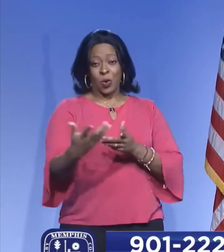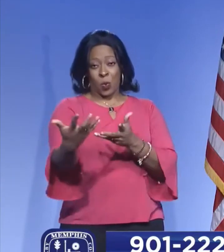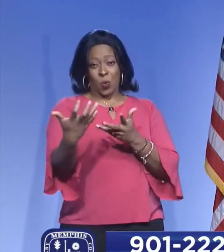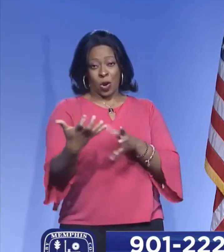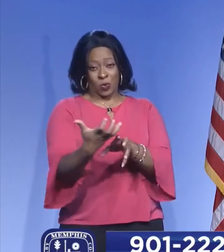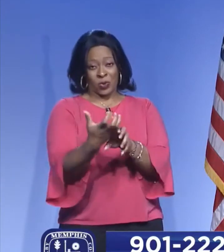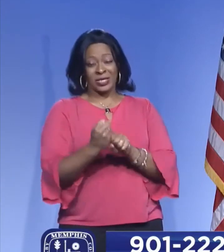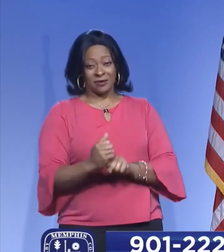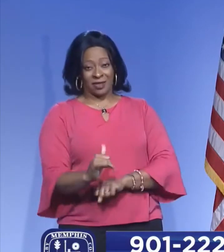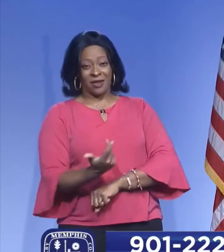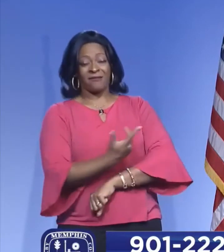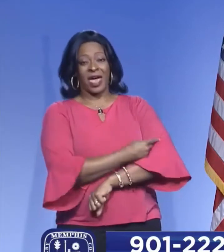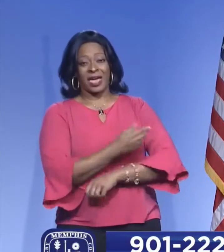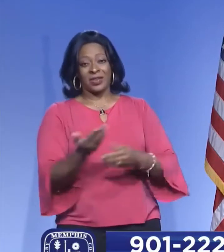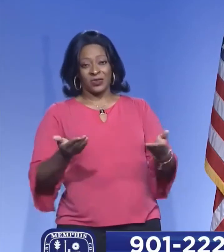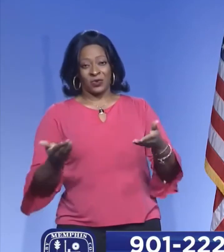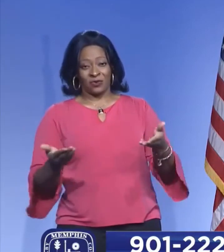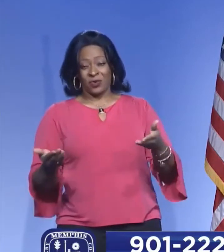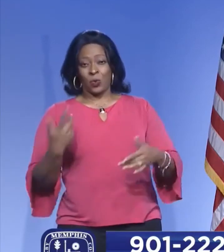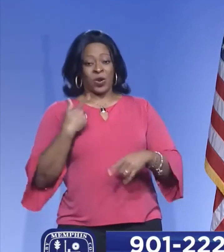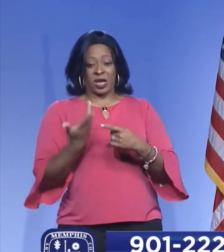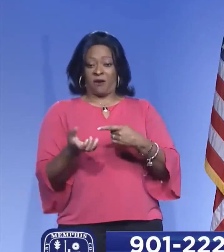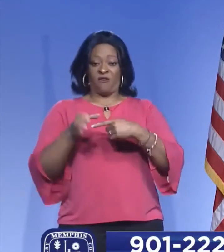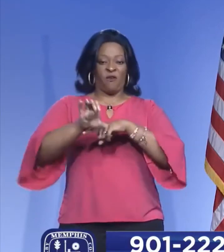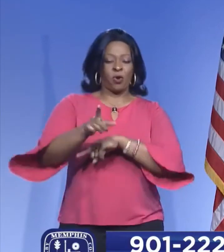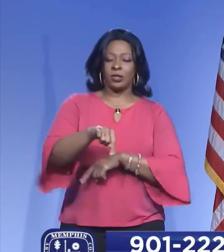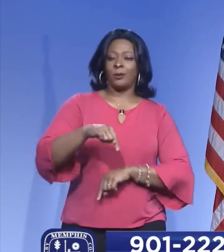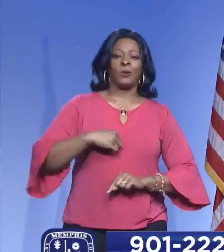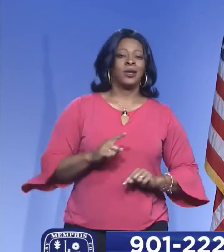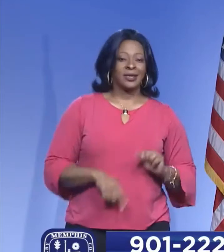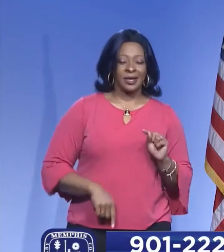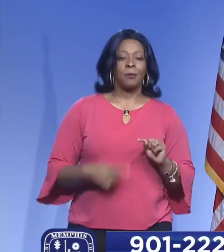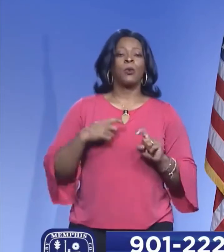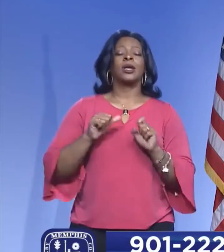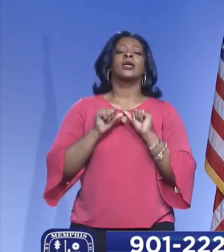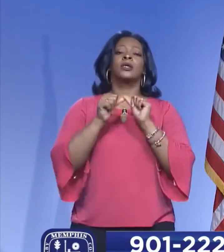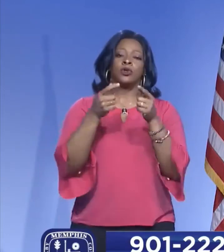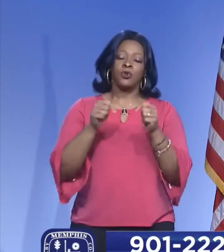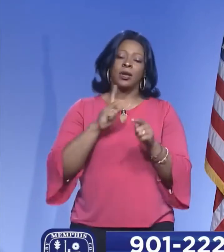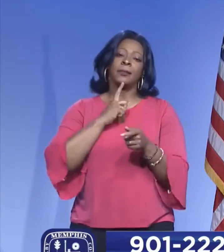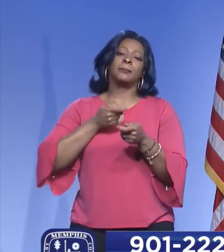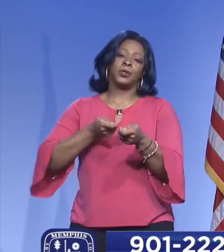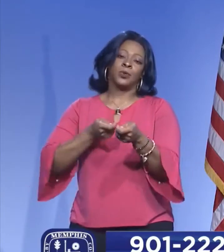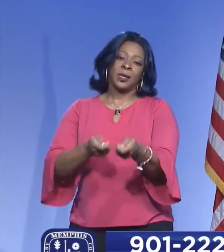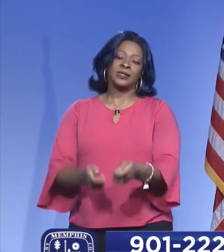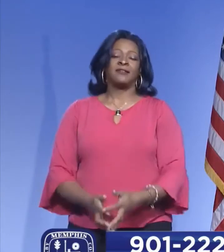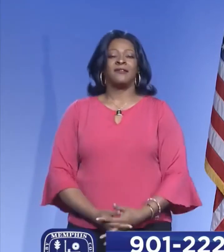service. And we can't force it on someone, but we can continue to try to be persuasive.